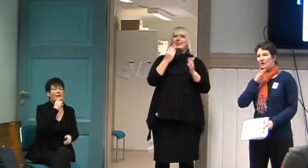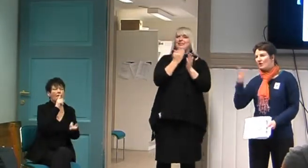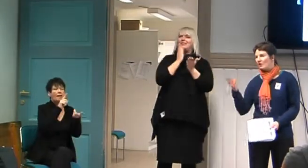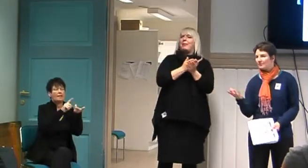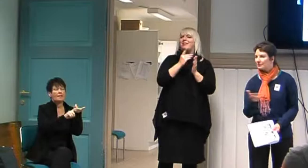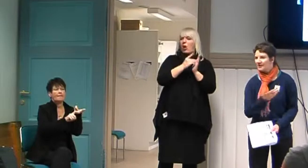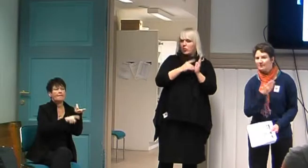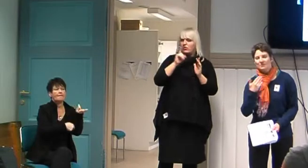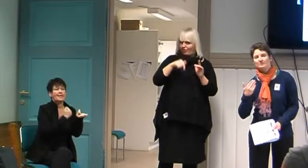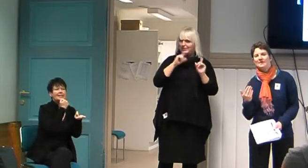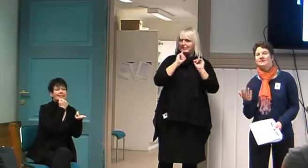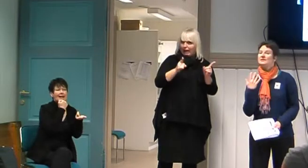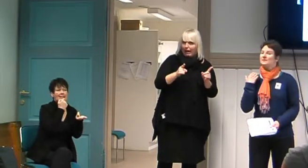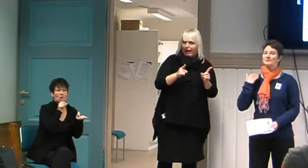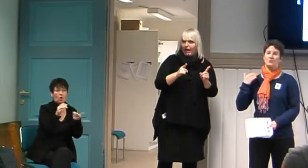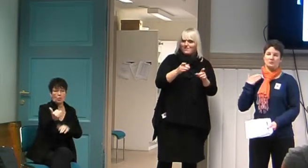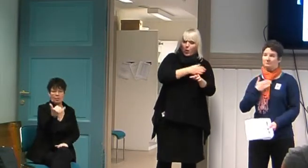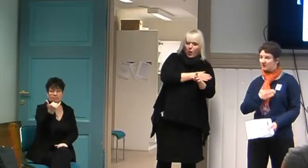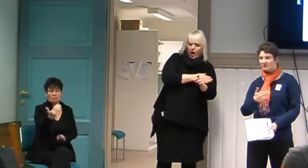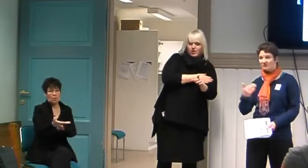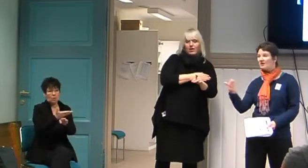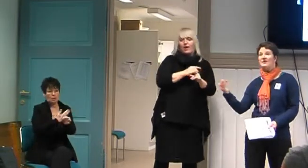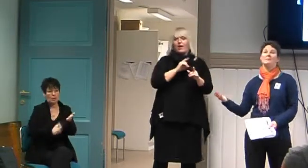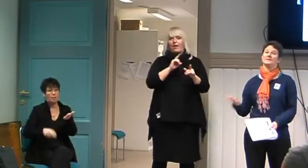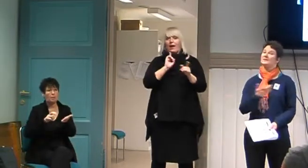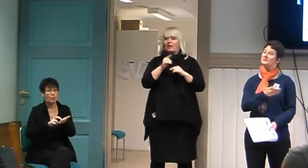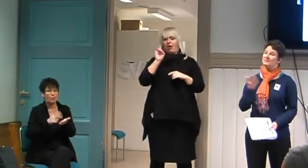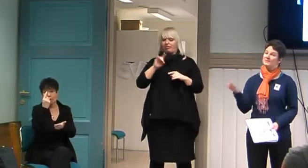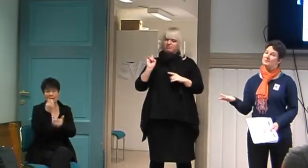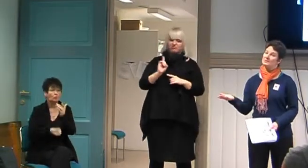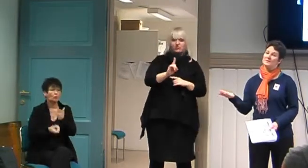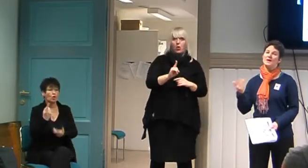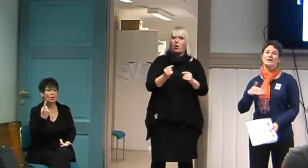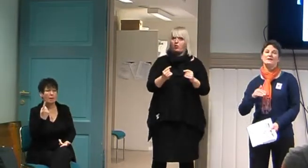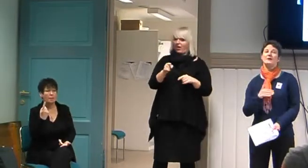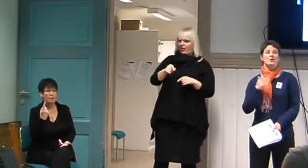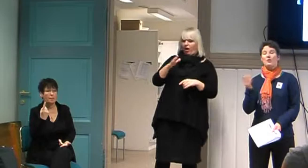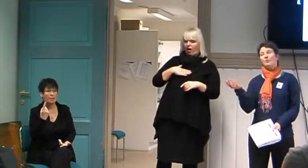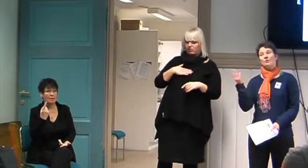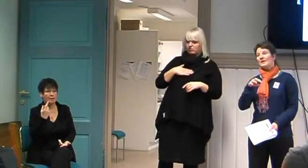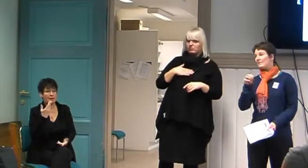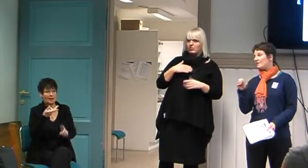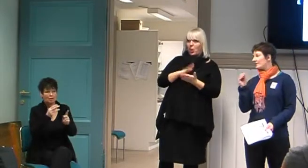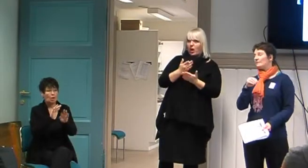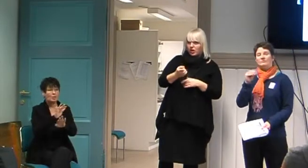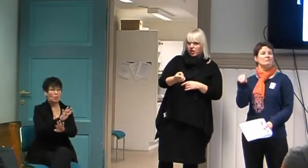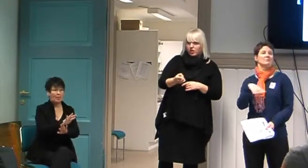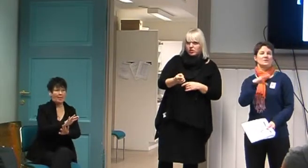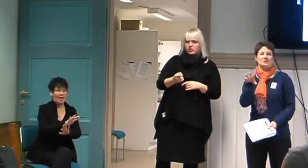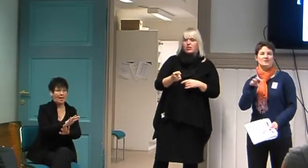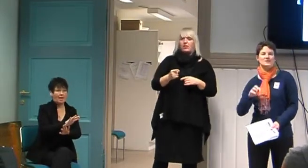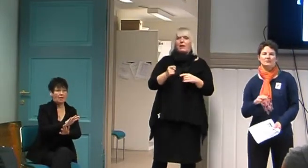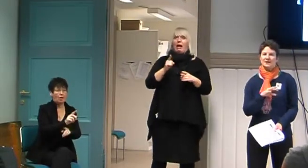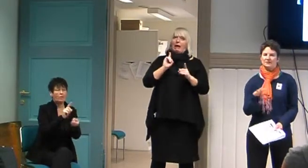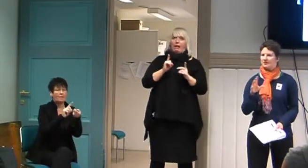or on a pre-booked basis, or just turn up and the interpreter will be there, or it might be